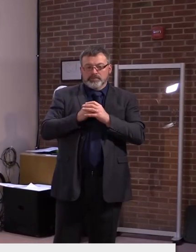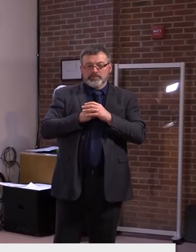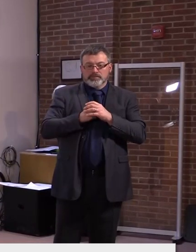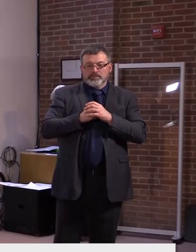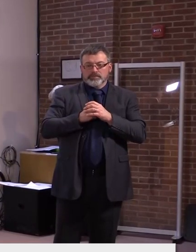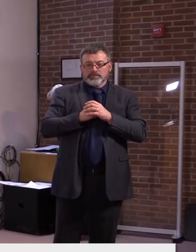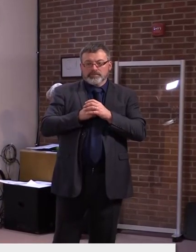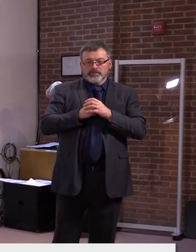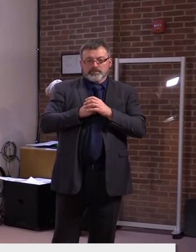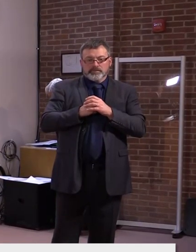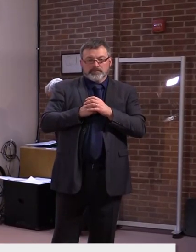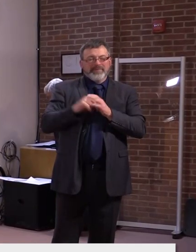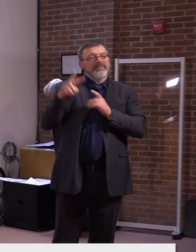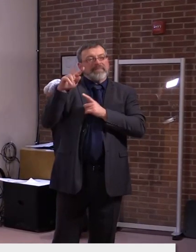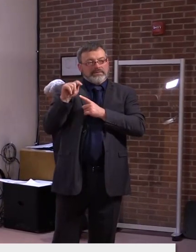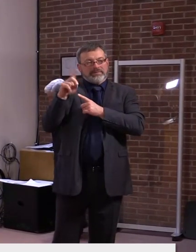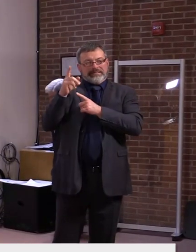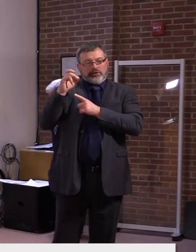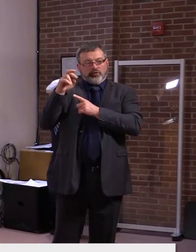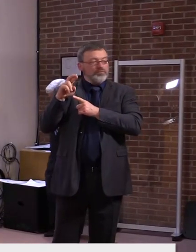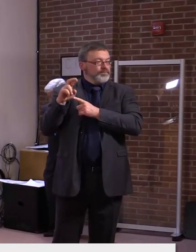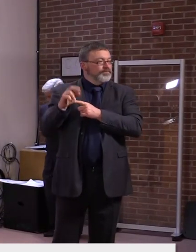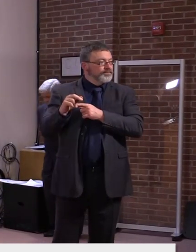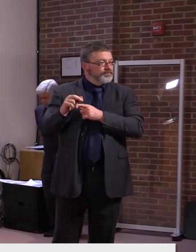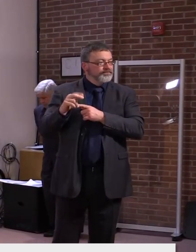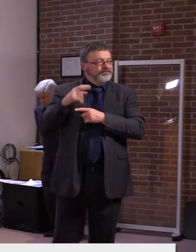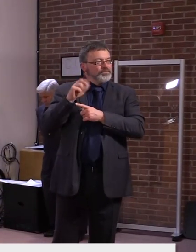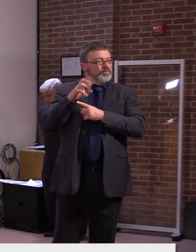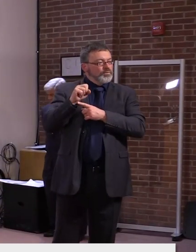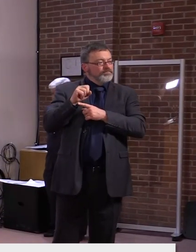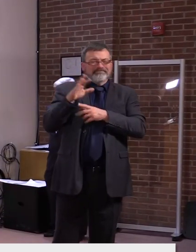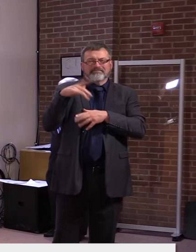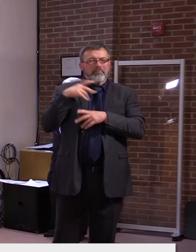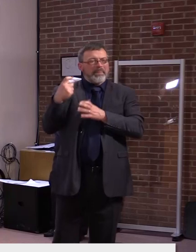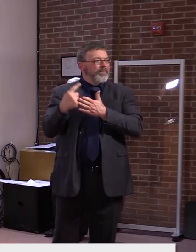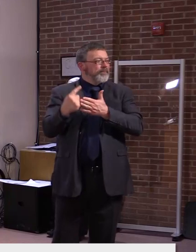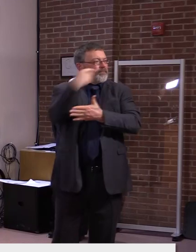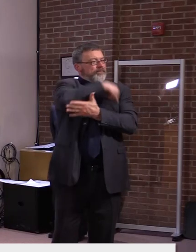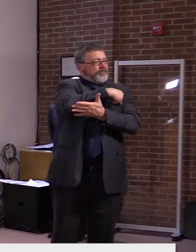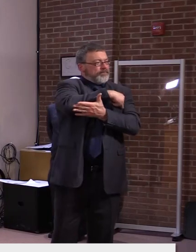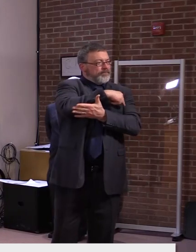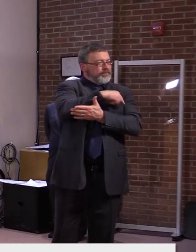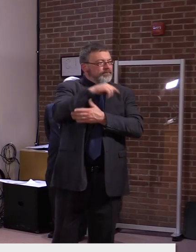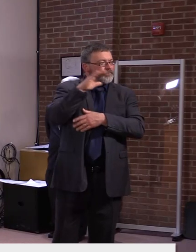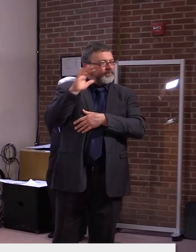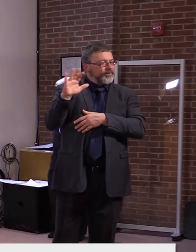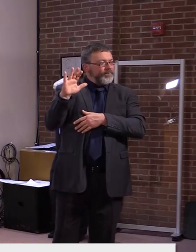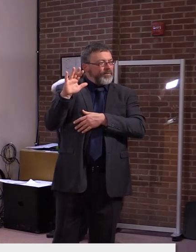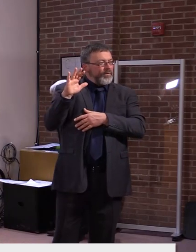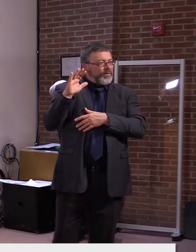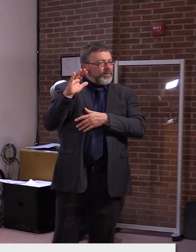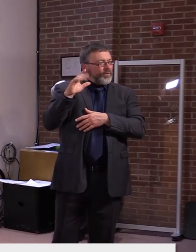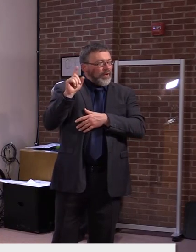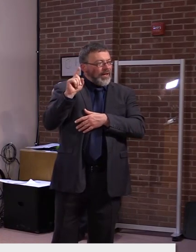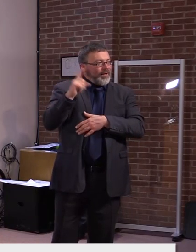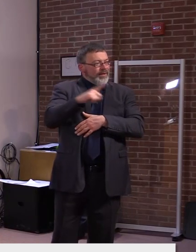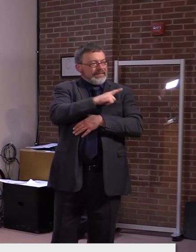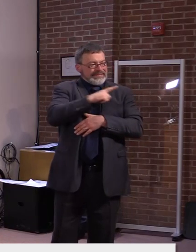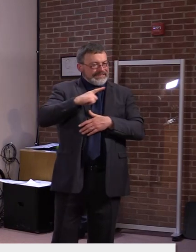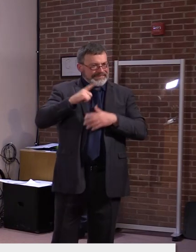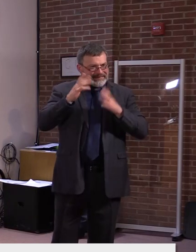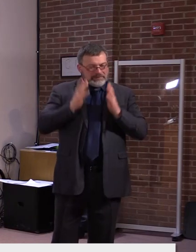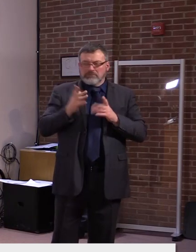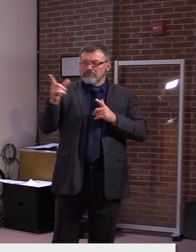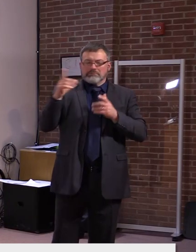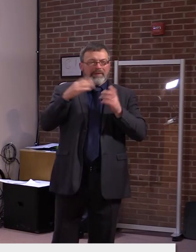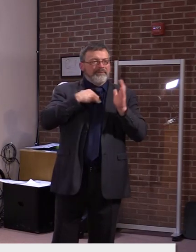Thank you. I want to jump back to this call we heard from lawmakers yesterday asking for an indoor mandate, mask mandate,